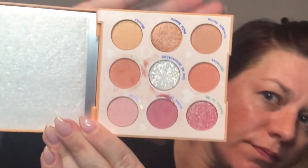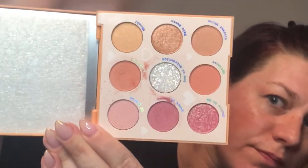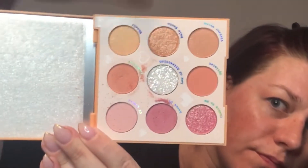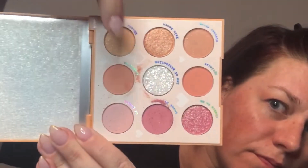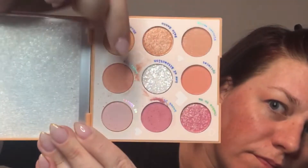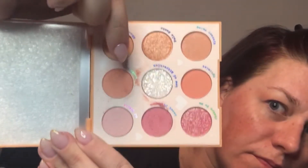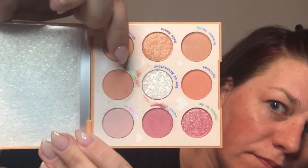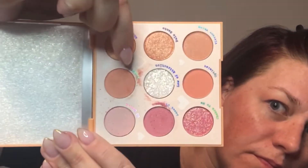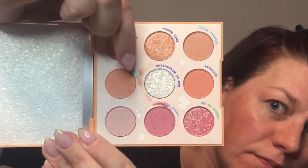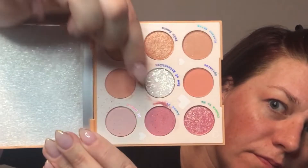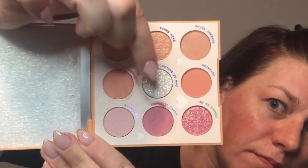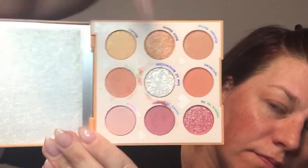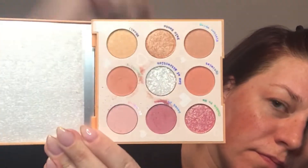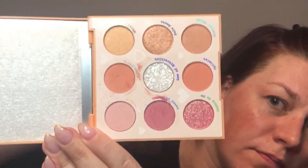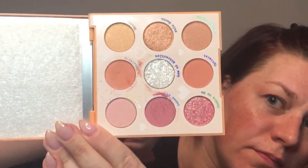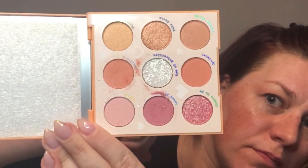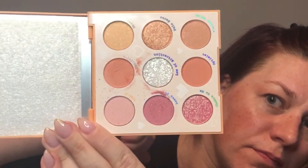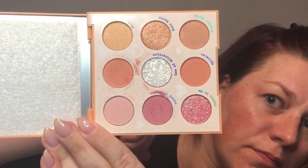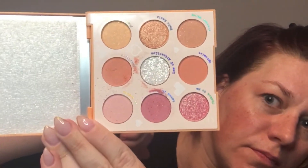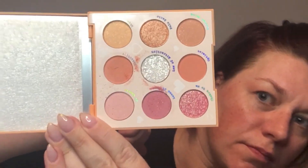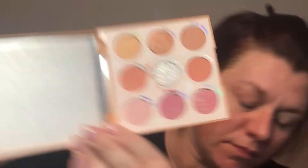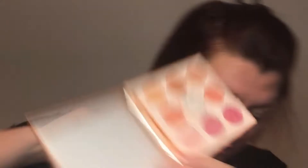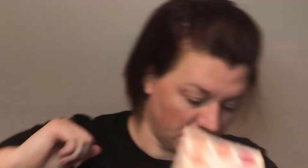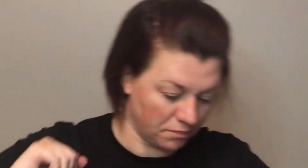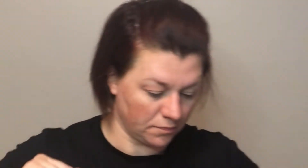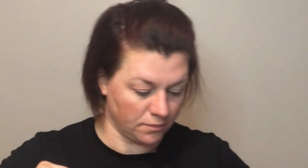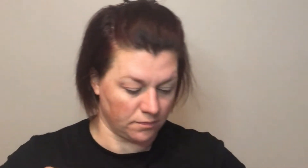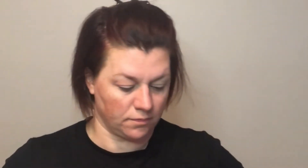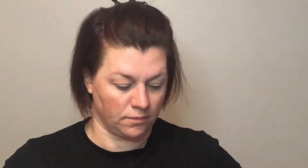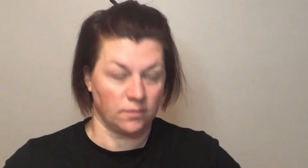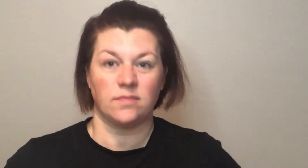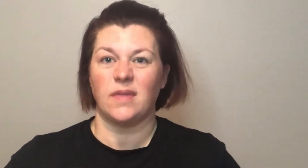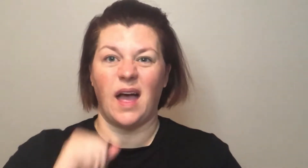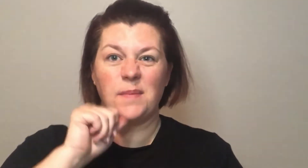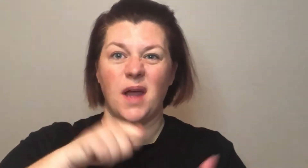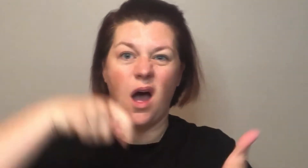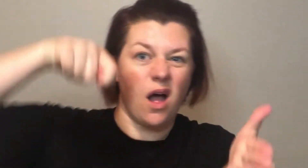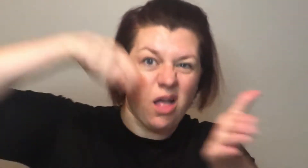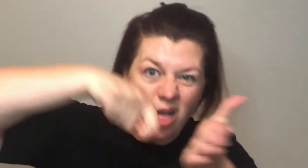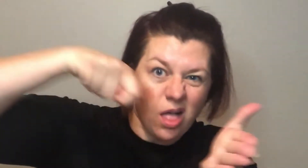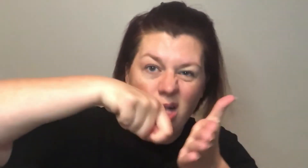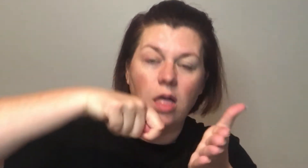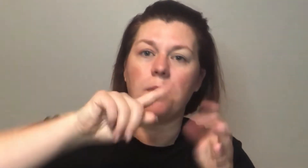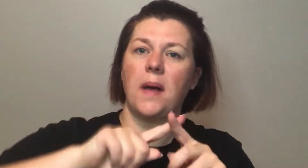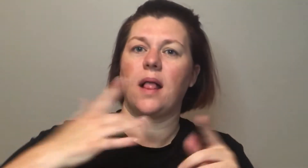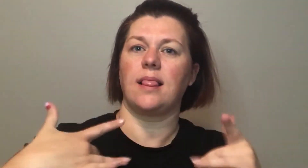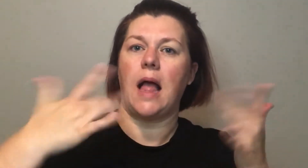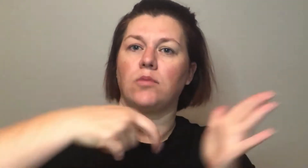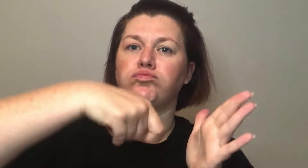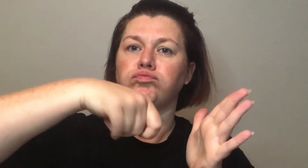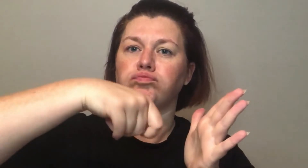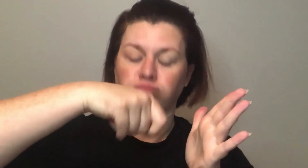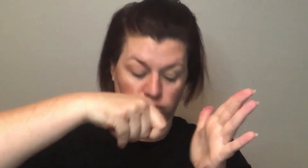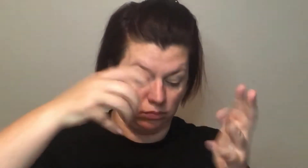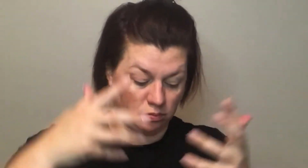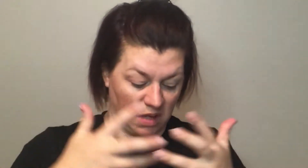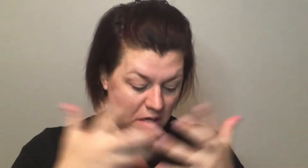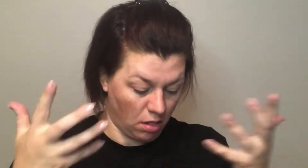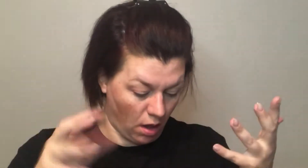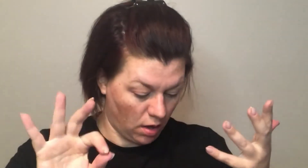here in those two colors that I used, I'm not really digging in hard. I'm just lightly sweeping over that